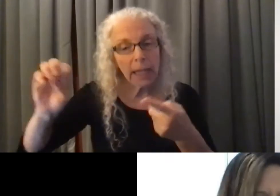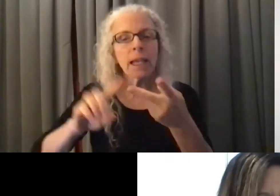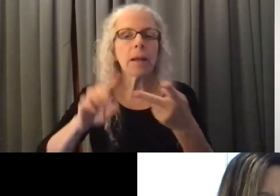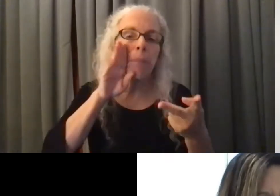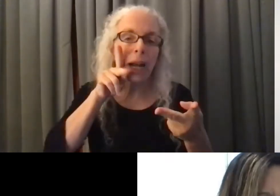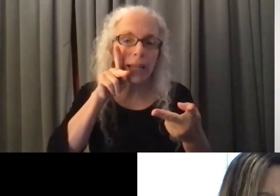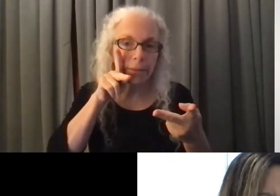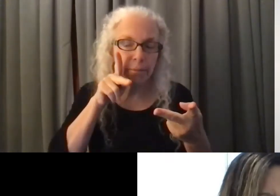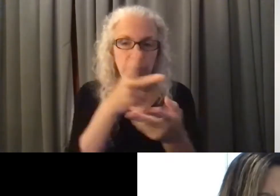HSTP.